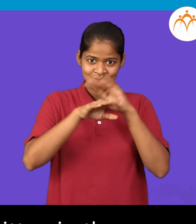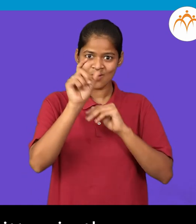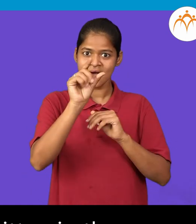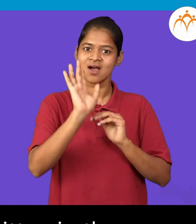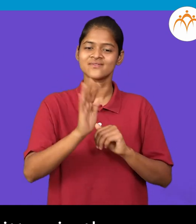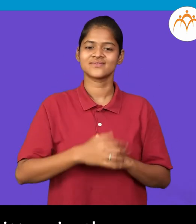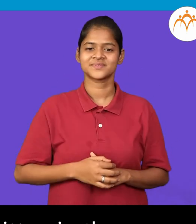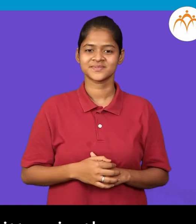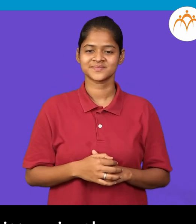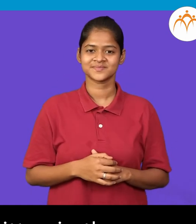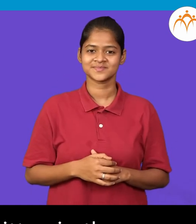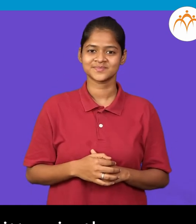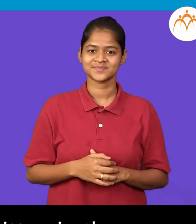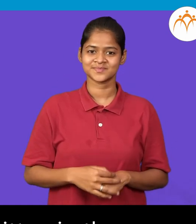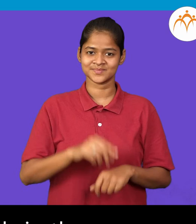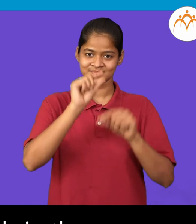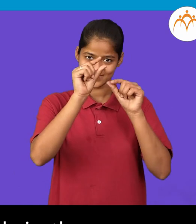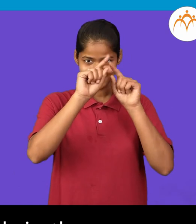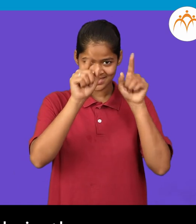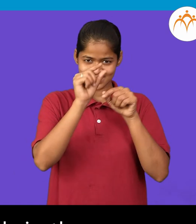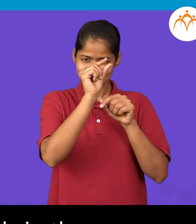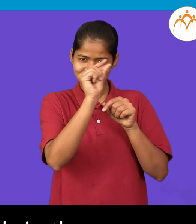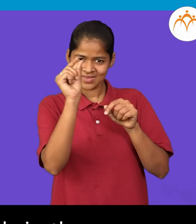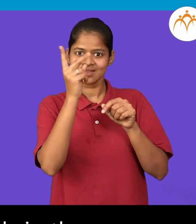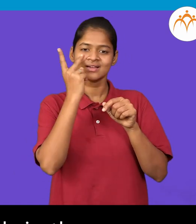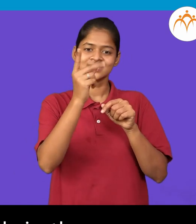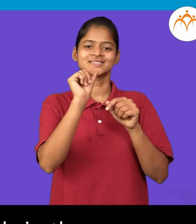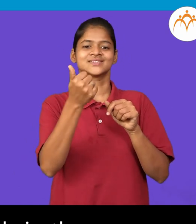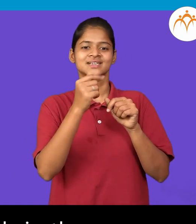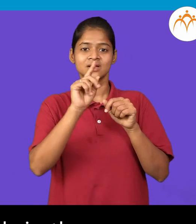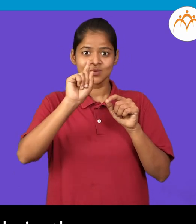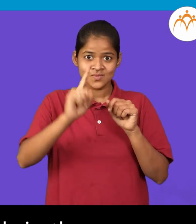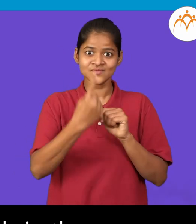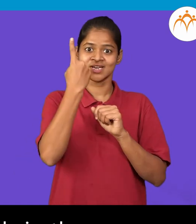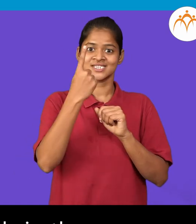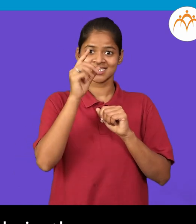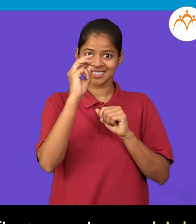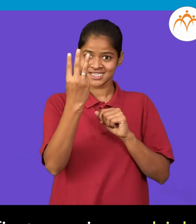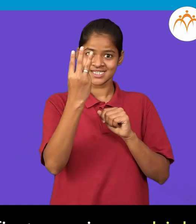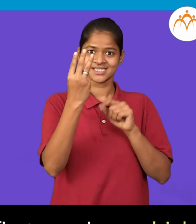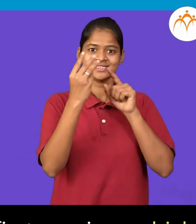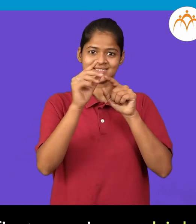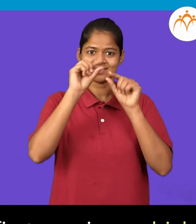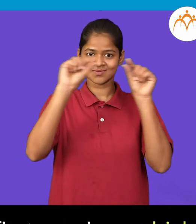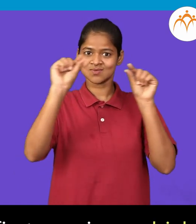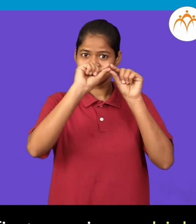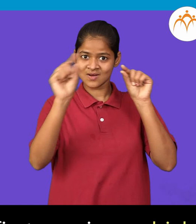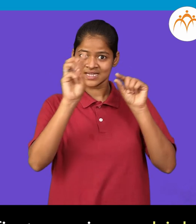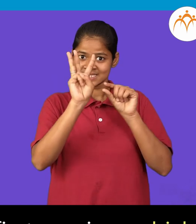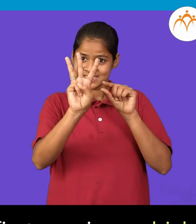written in the squares. Let us find words in them. First three letters in